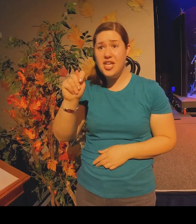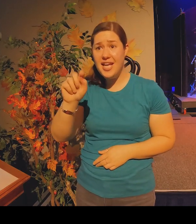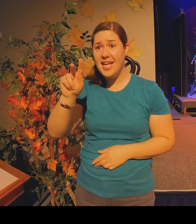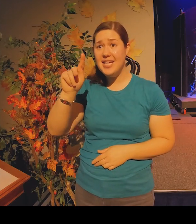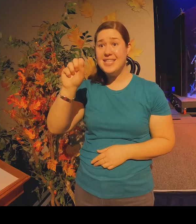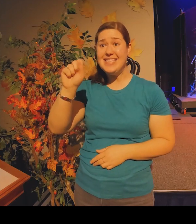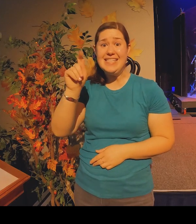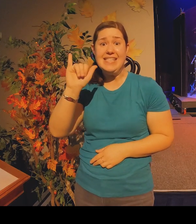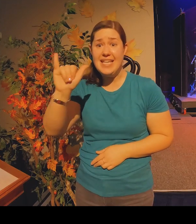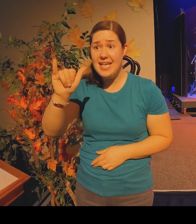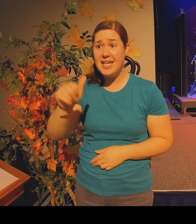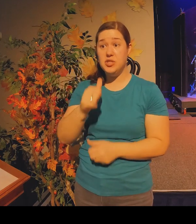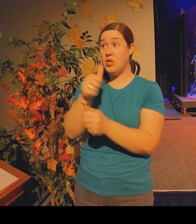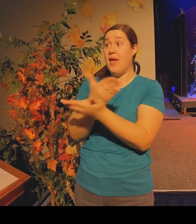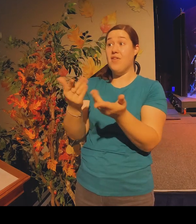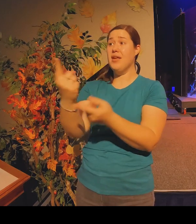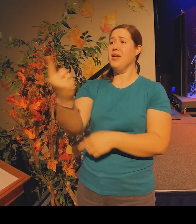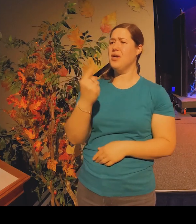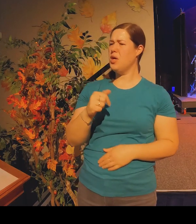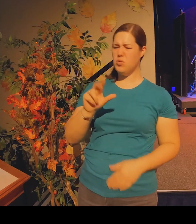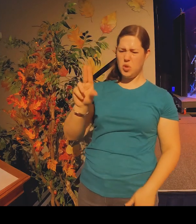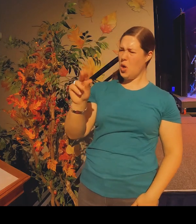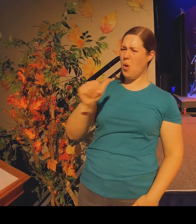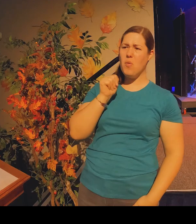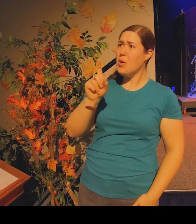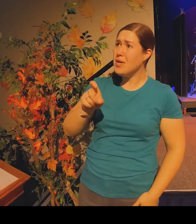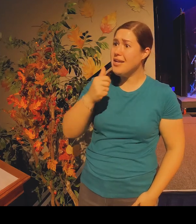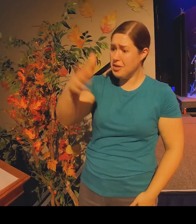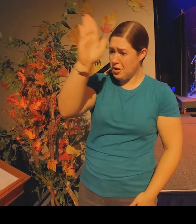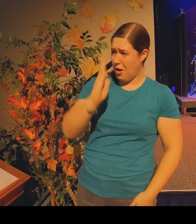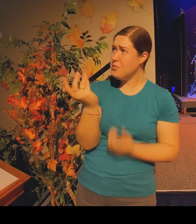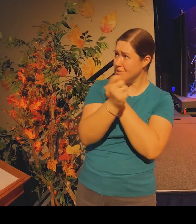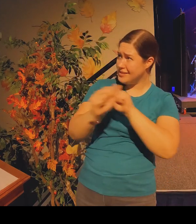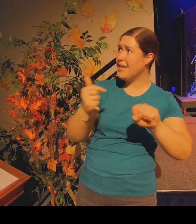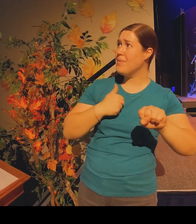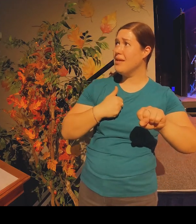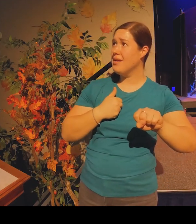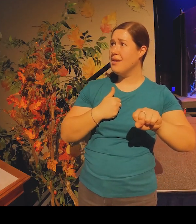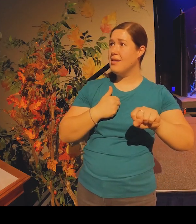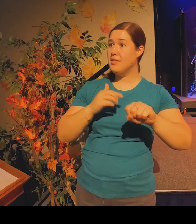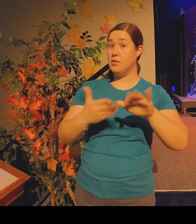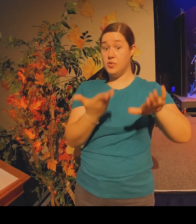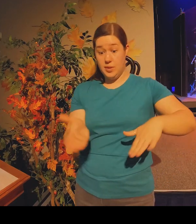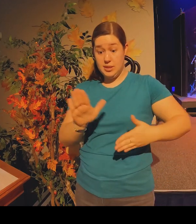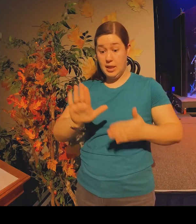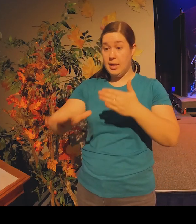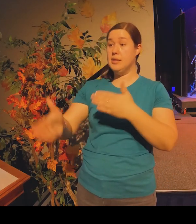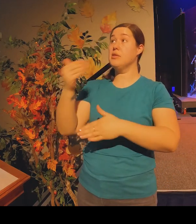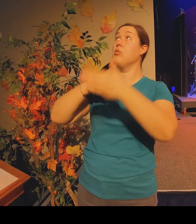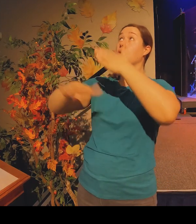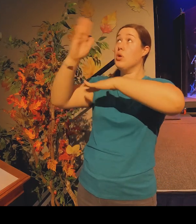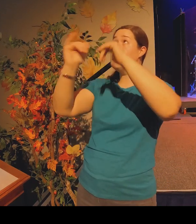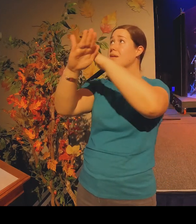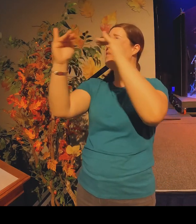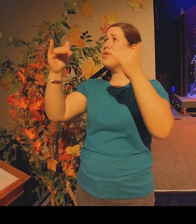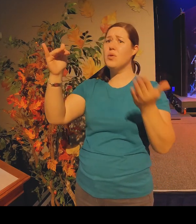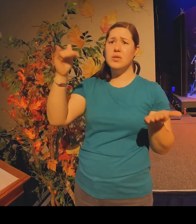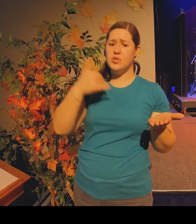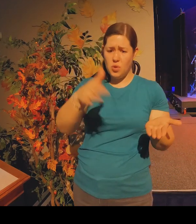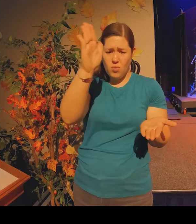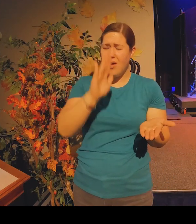them? You know, sometimes answered prayers are not so esoteric or mystical in